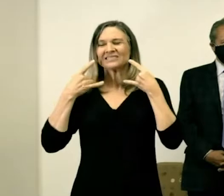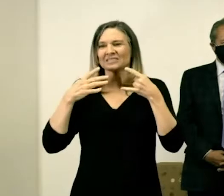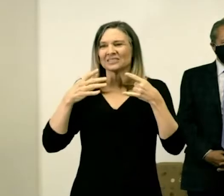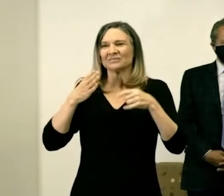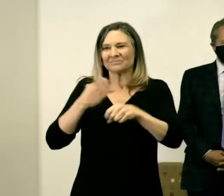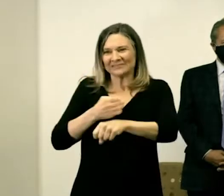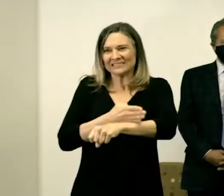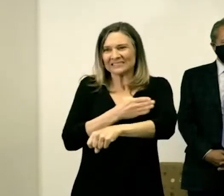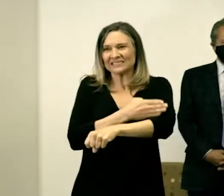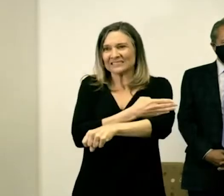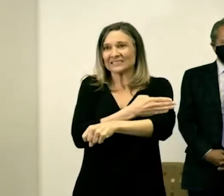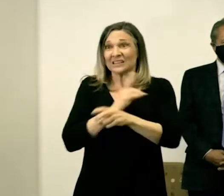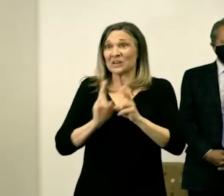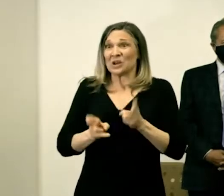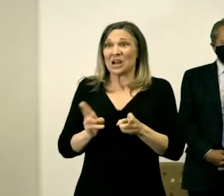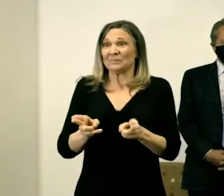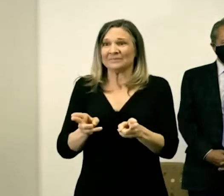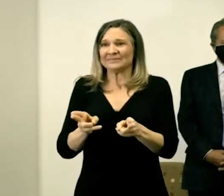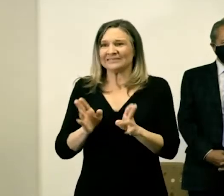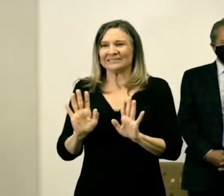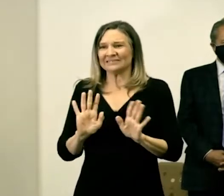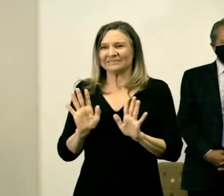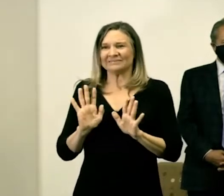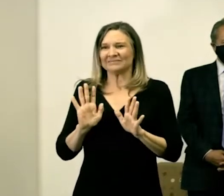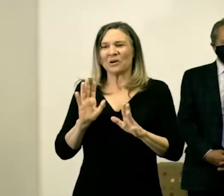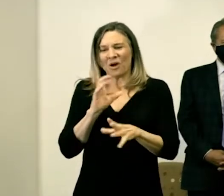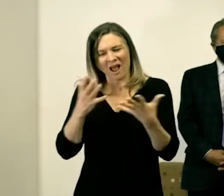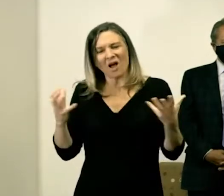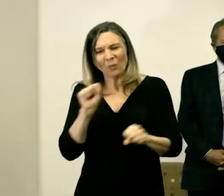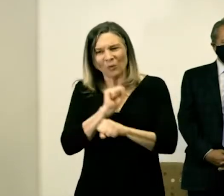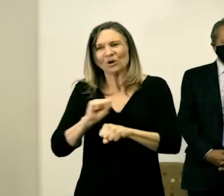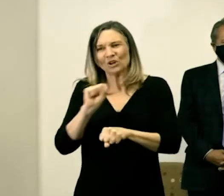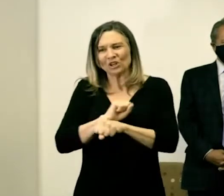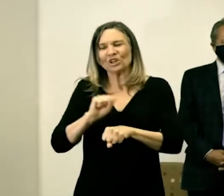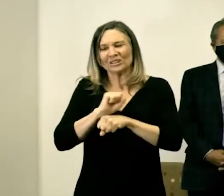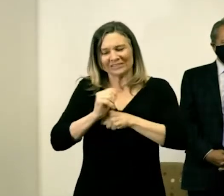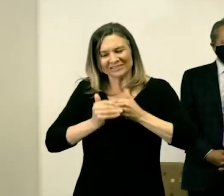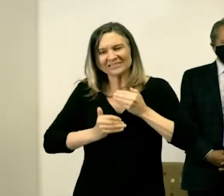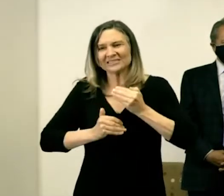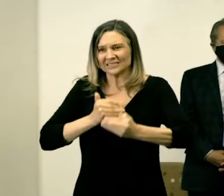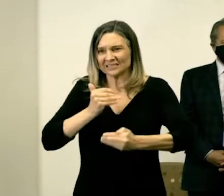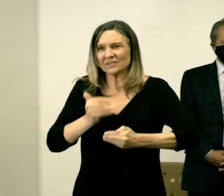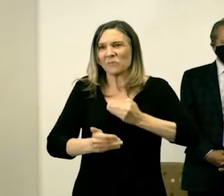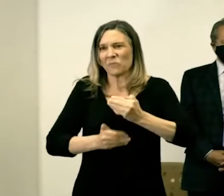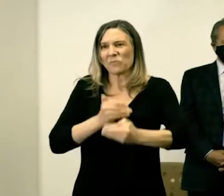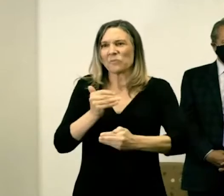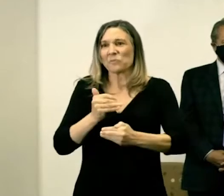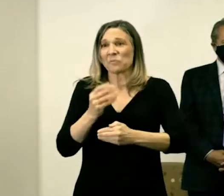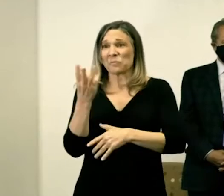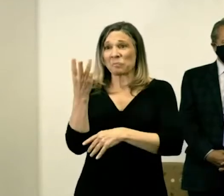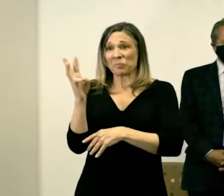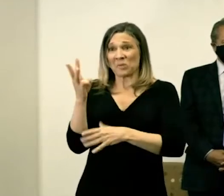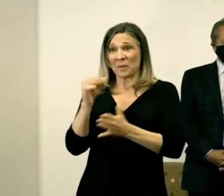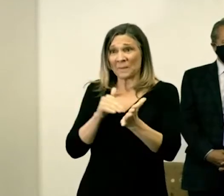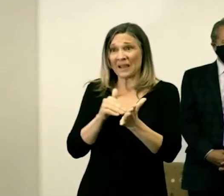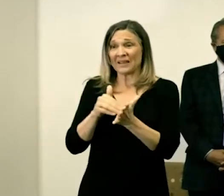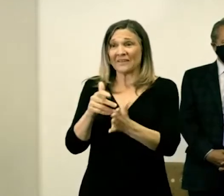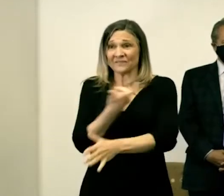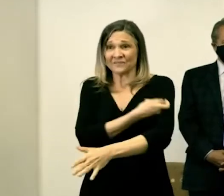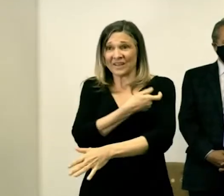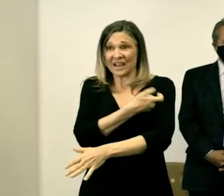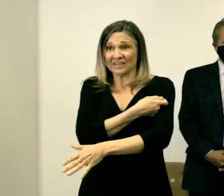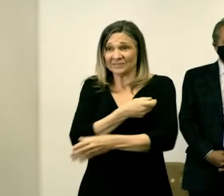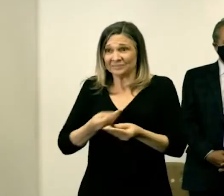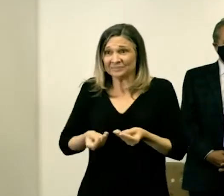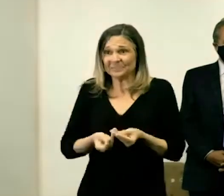dash. And so we've got a lot more work to do in the next number of weeks. Almost 16 million vaccines now have been administered. No